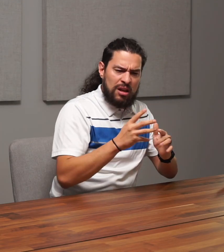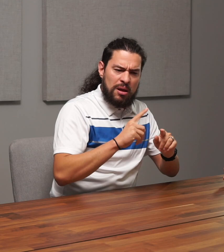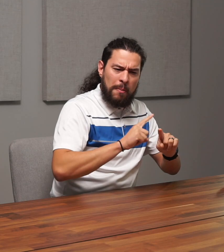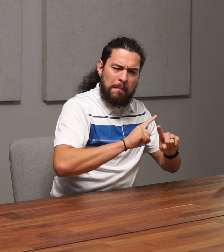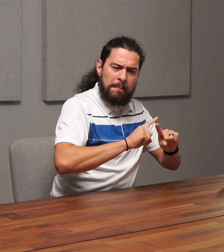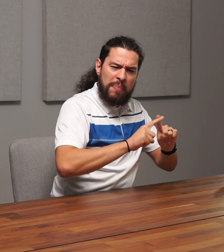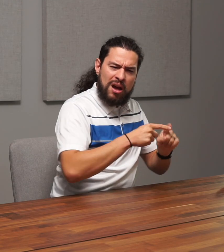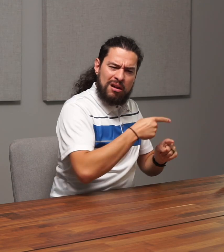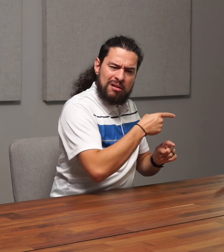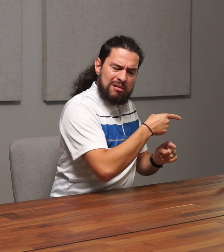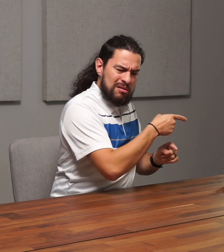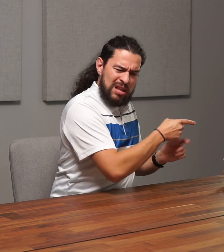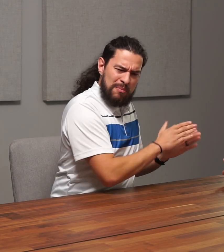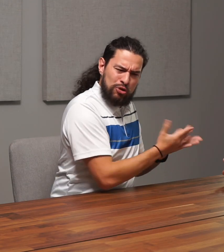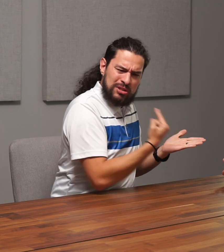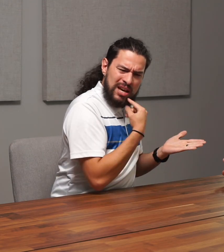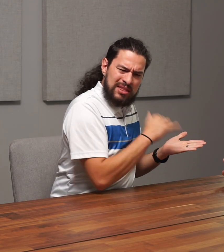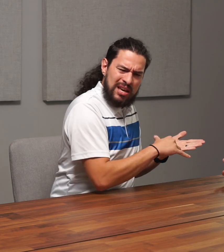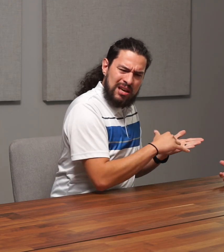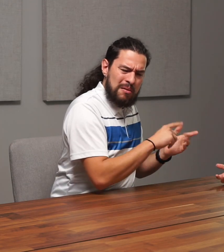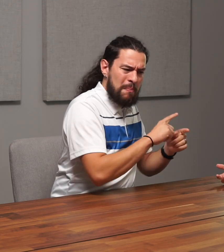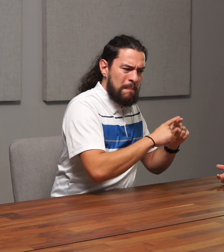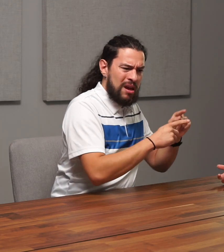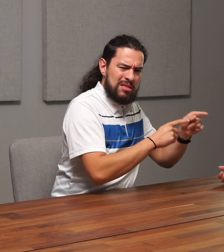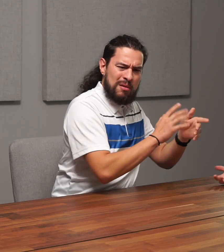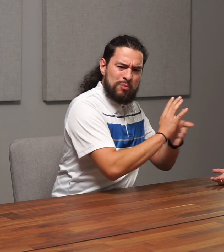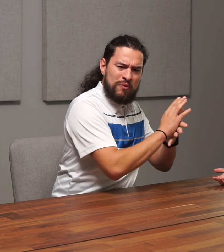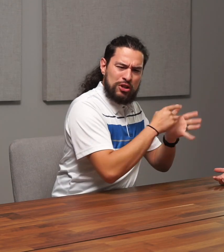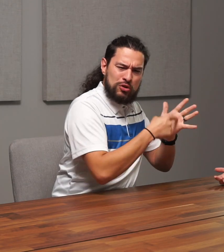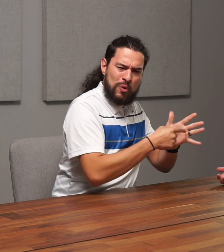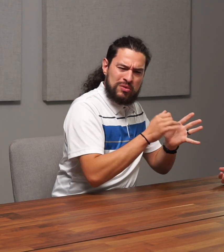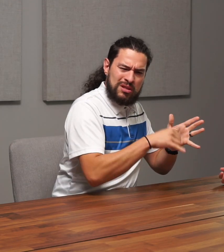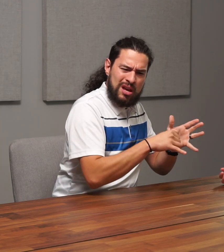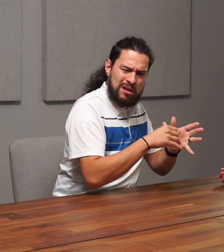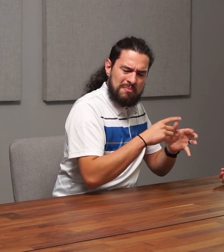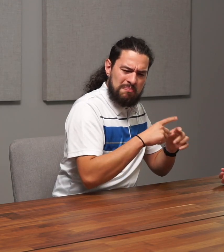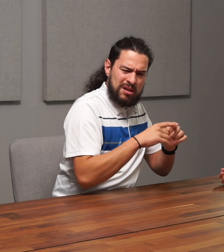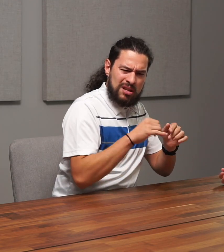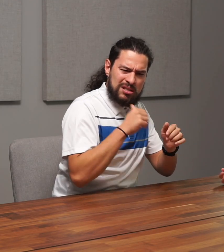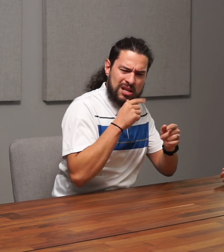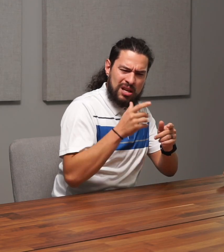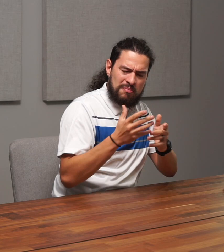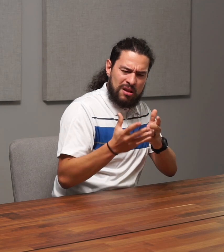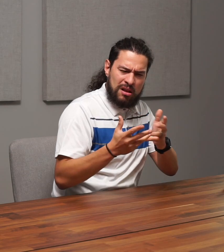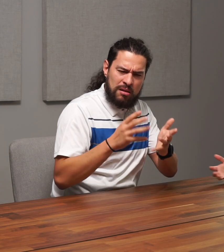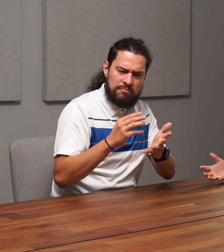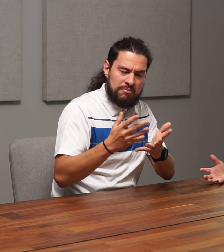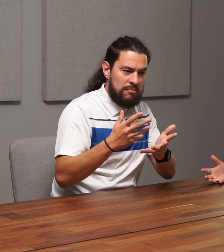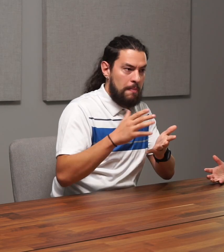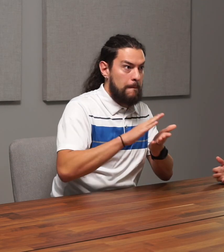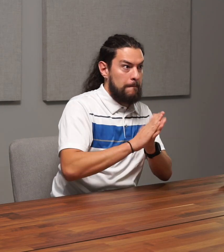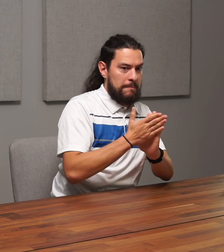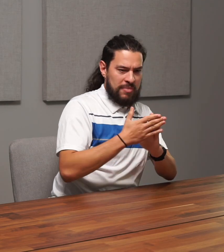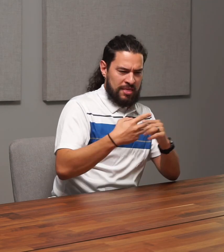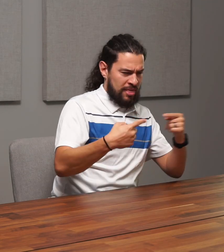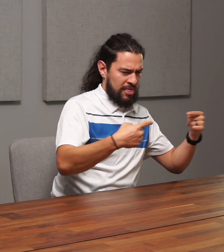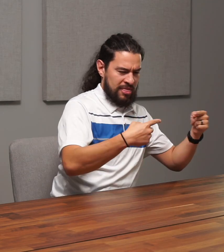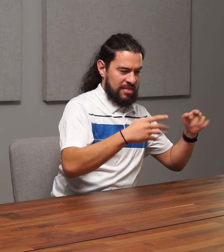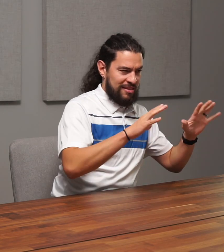on those resources saying but wait a minute this book said this but that's not what I'm seeing here or this book said that